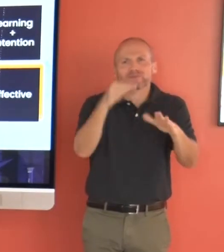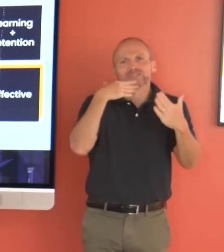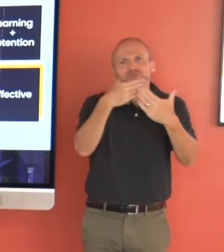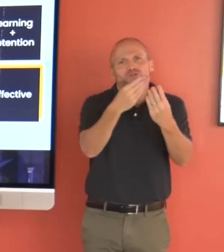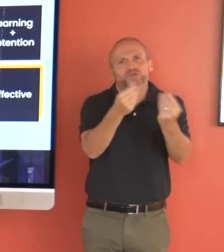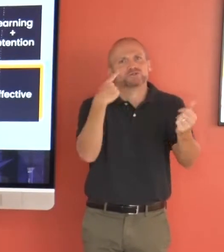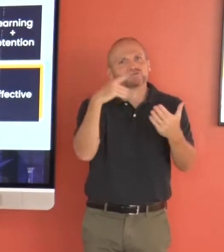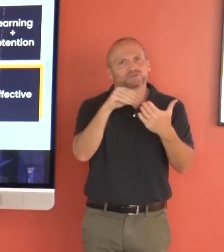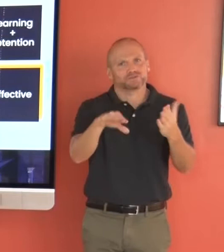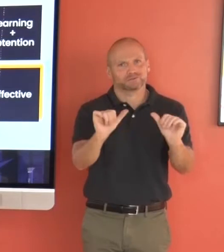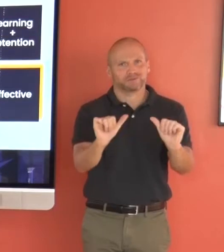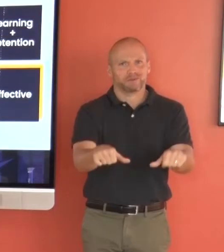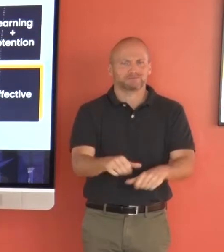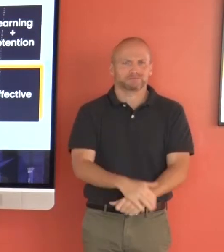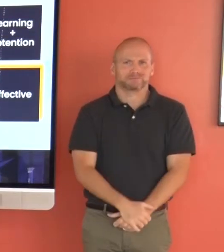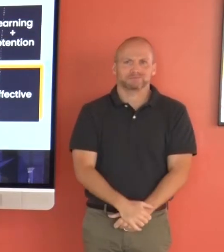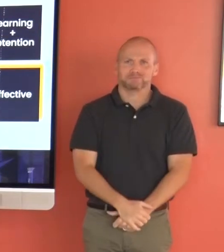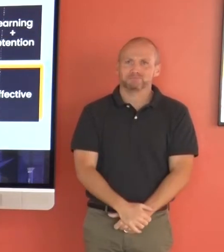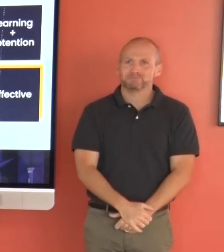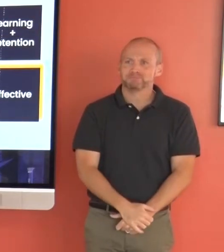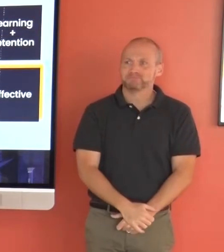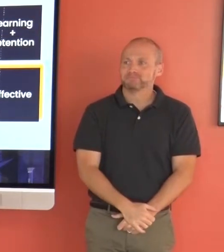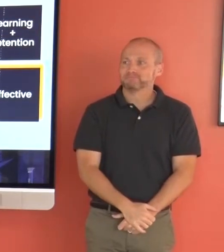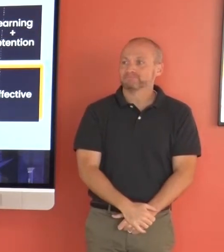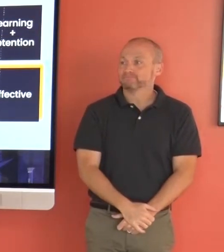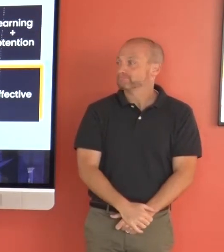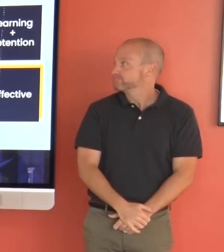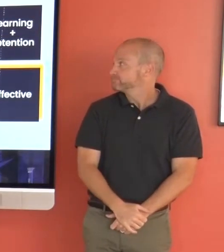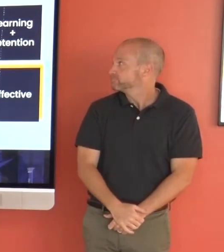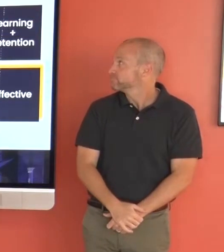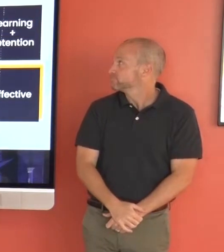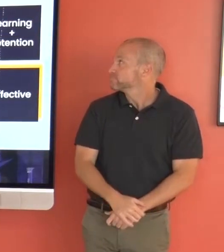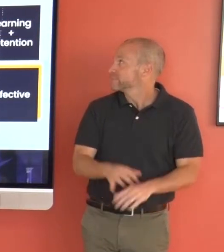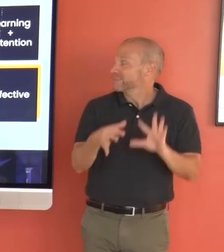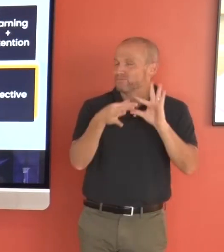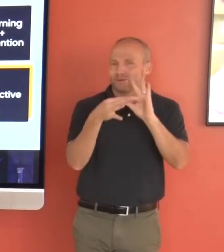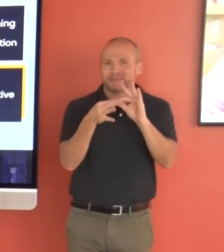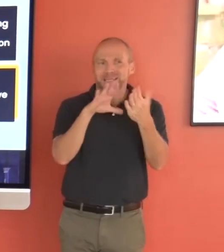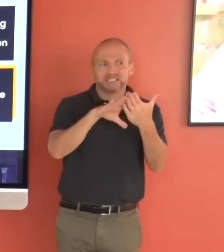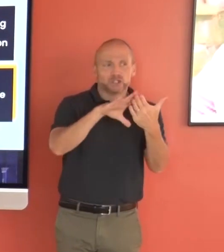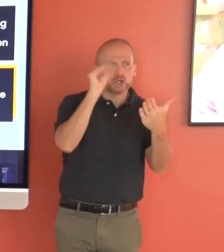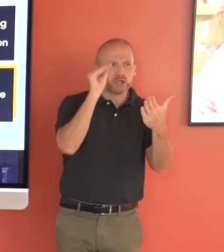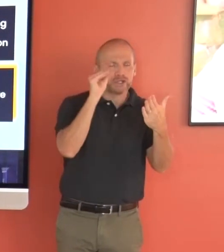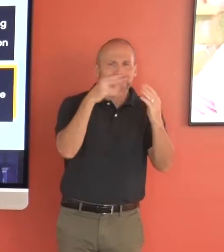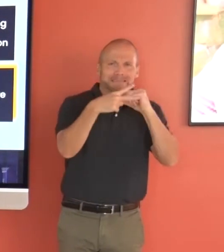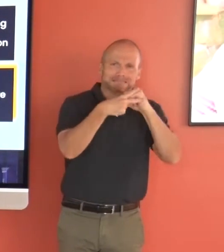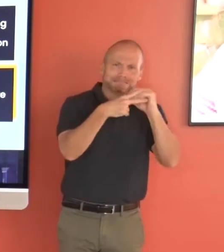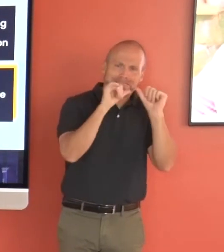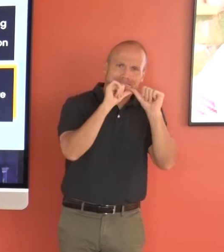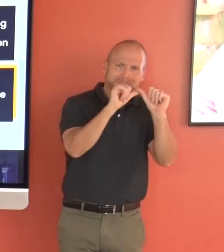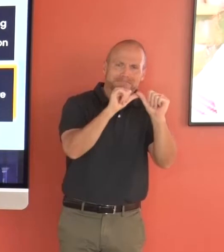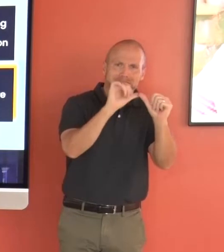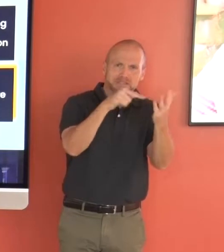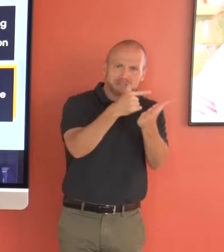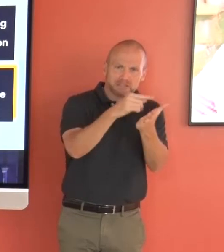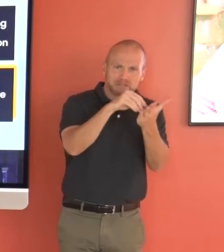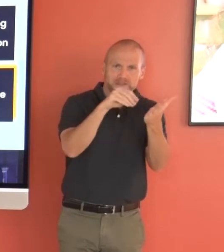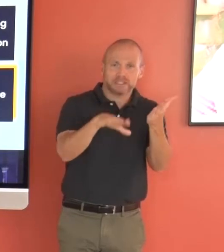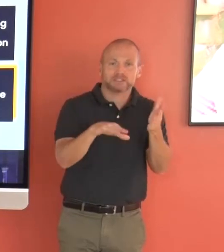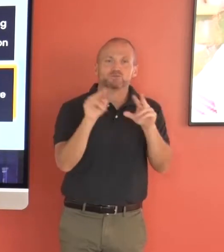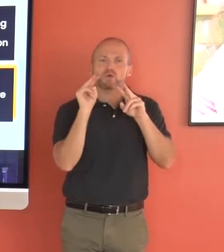students. And so under learning and retention, we've got several key focus areas. We're going to be looking at strategic